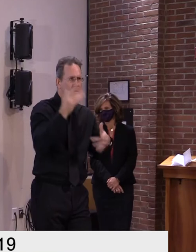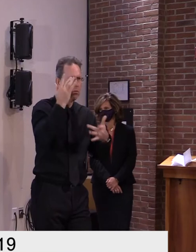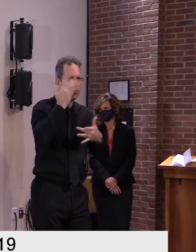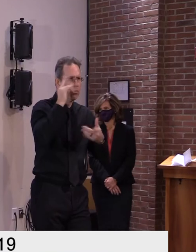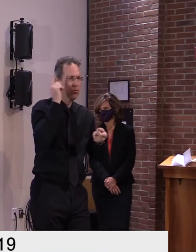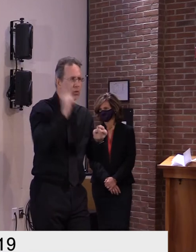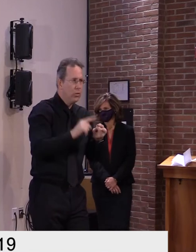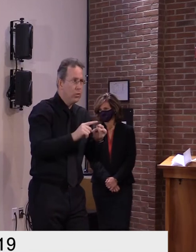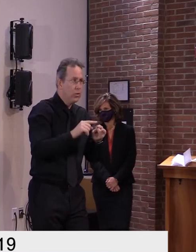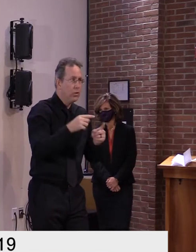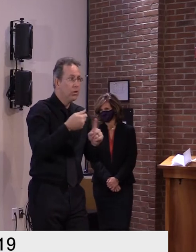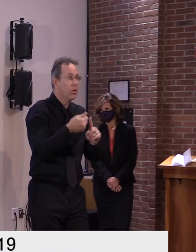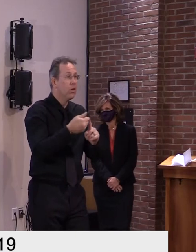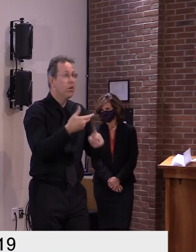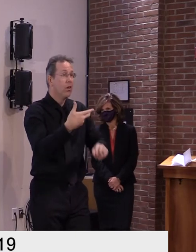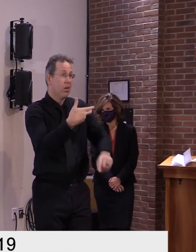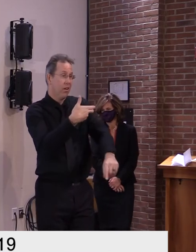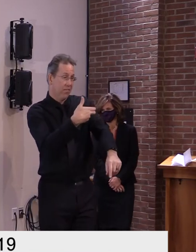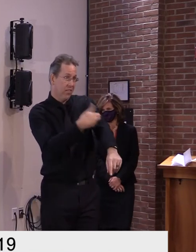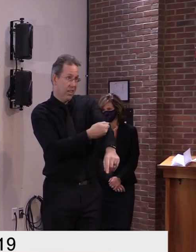vaccine, the other arm of the study